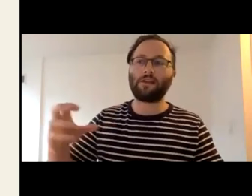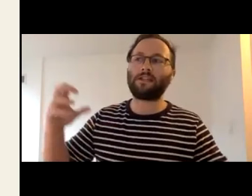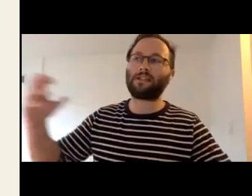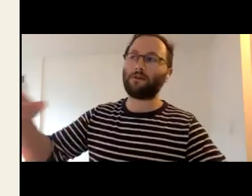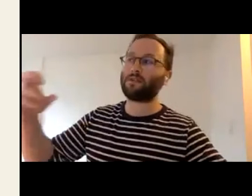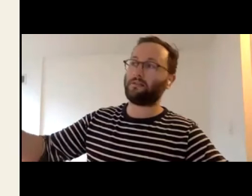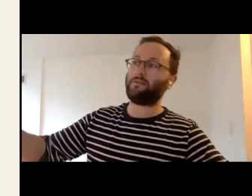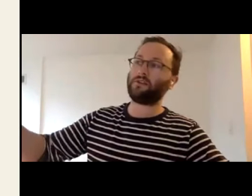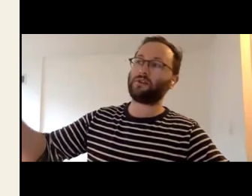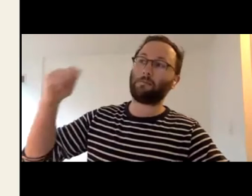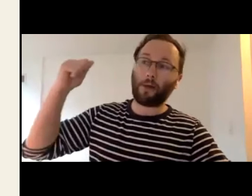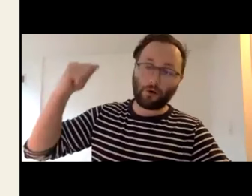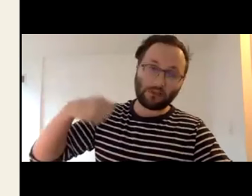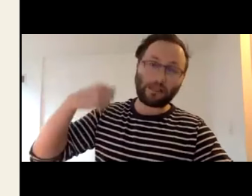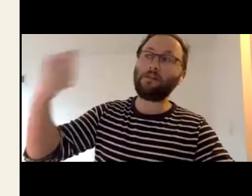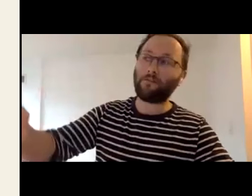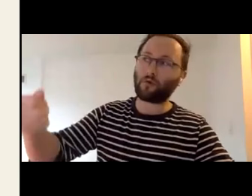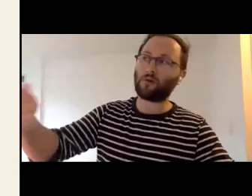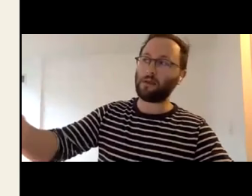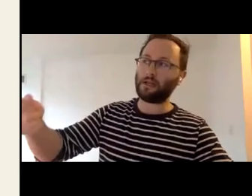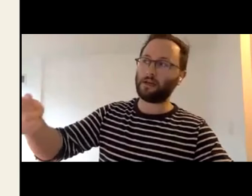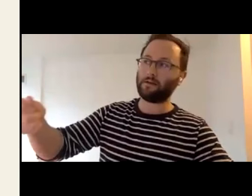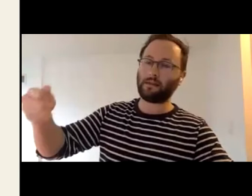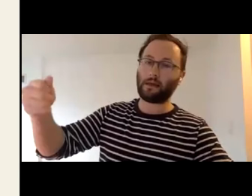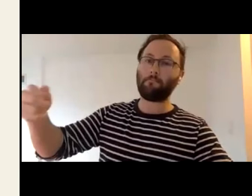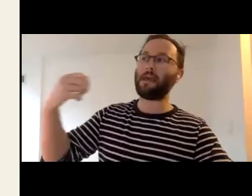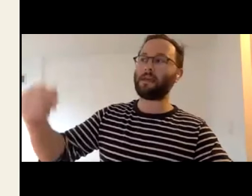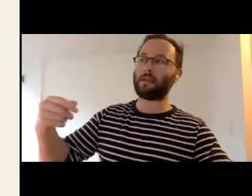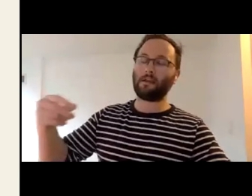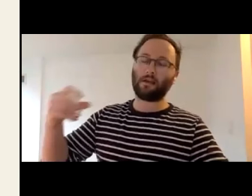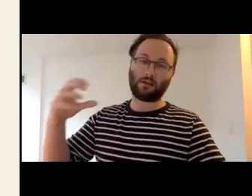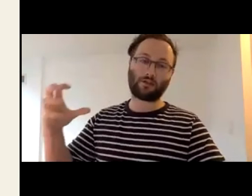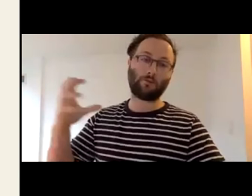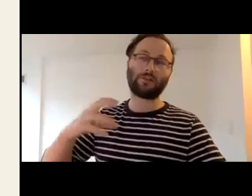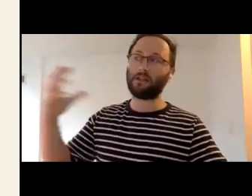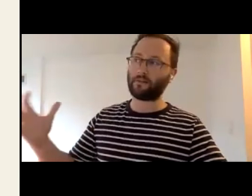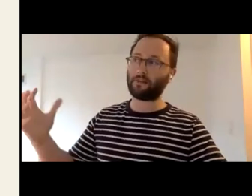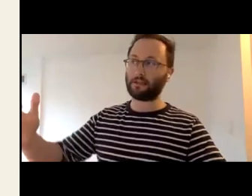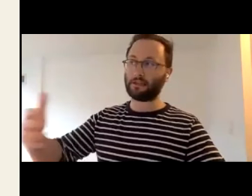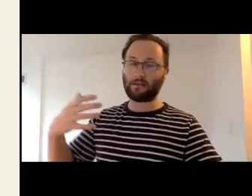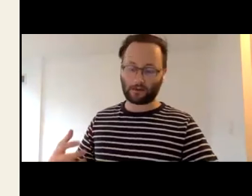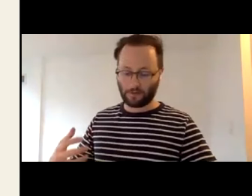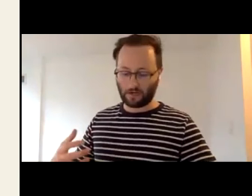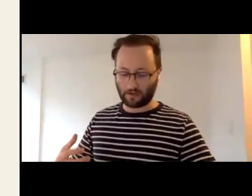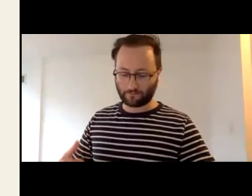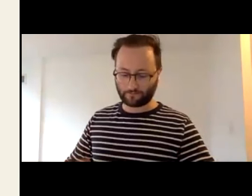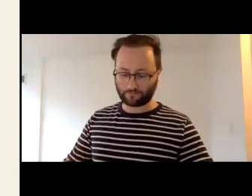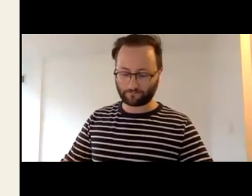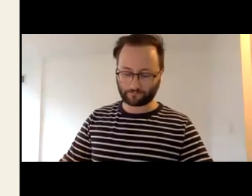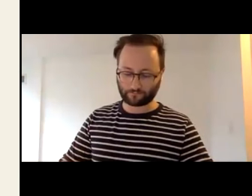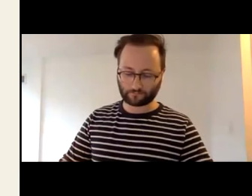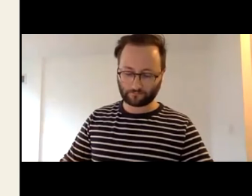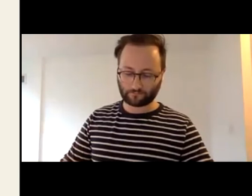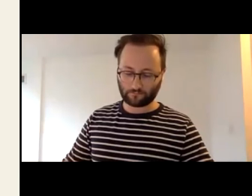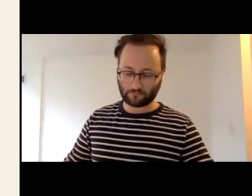are the distinguishing features about lean forward media that make it so much different than lean back media?